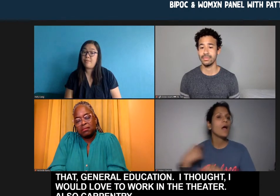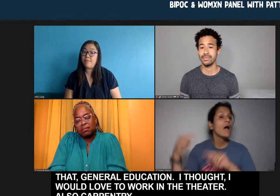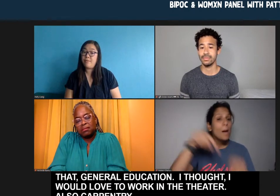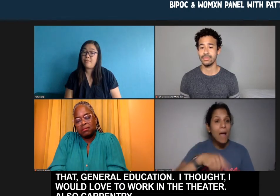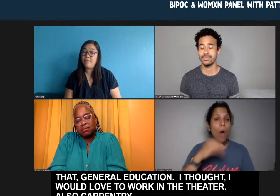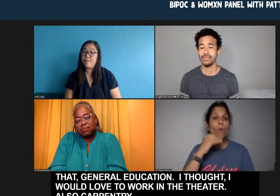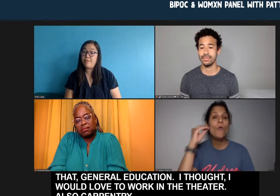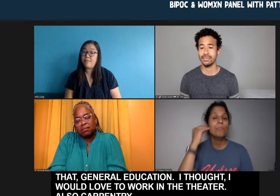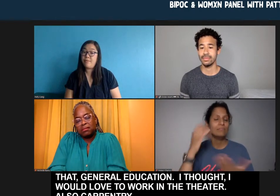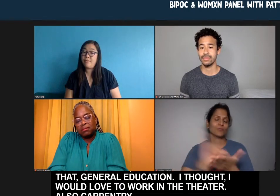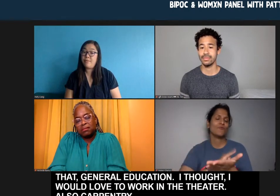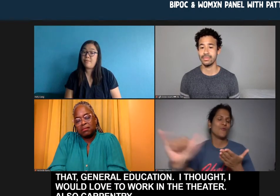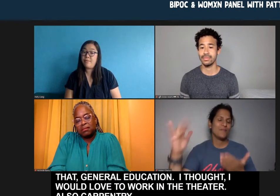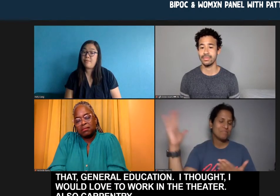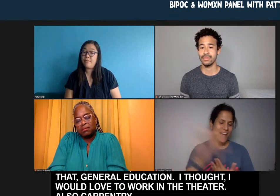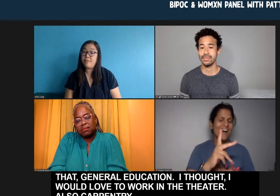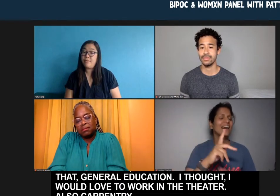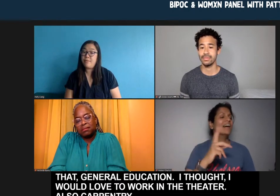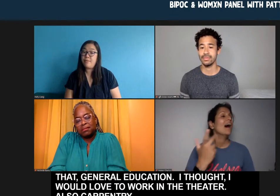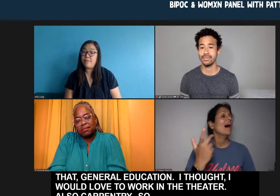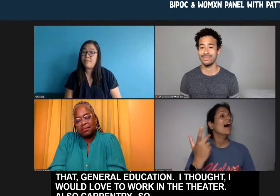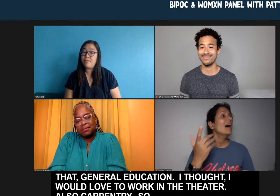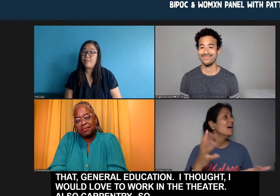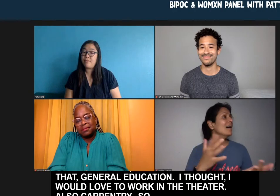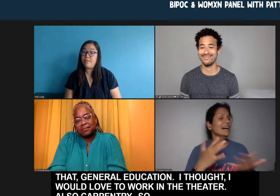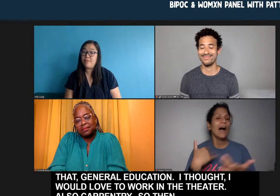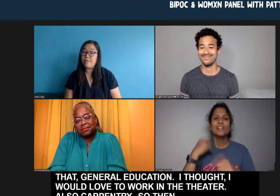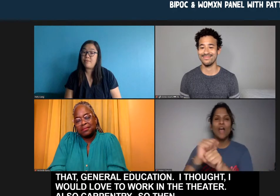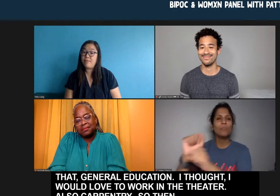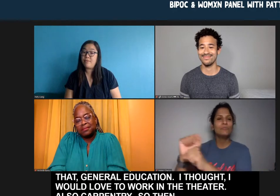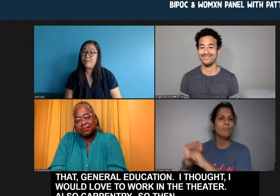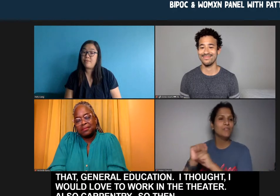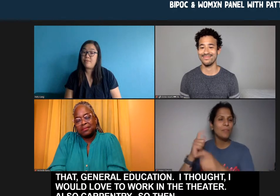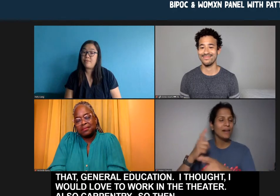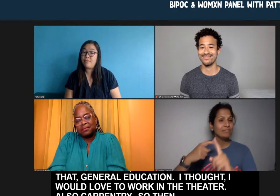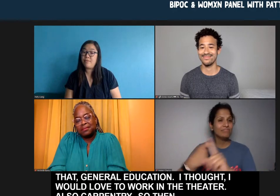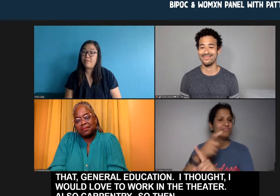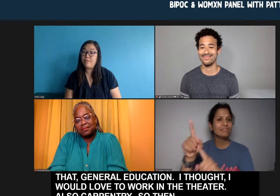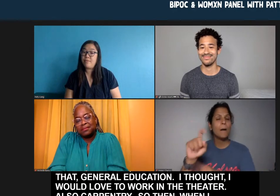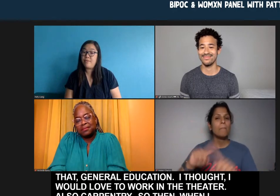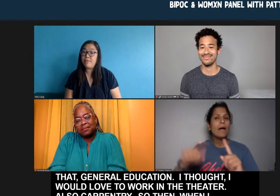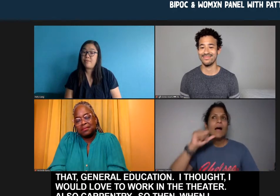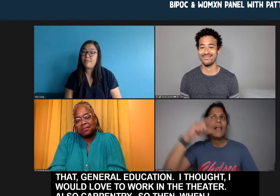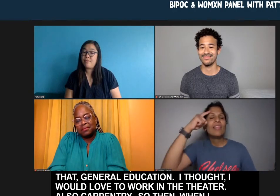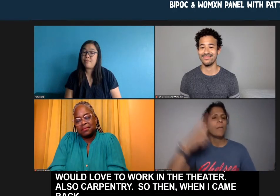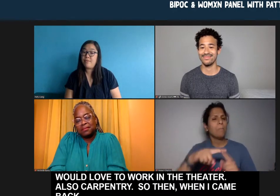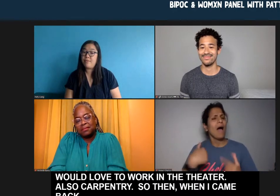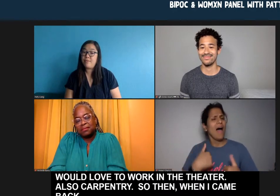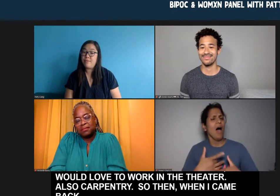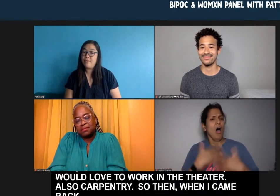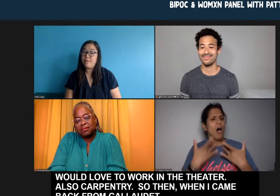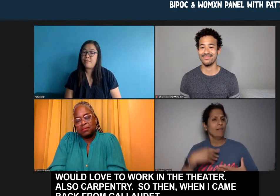and so then when I came back from Gallaudet to New York City, I started working a lot more,